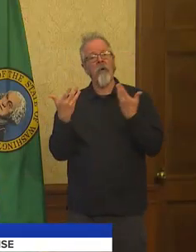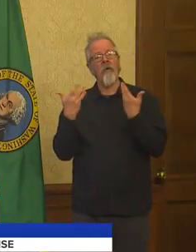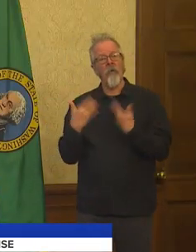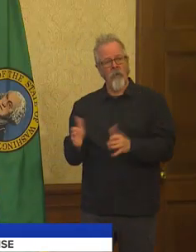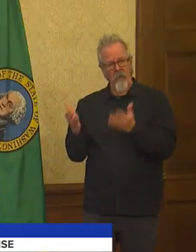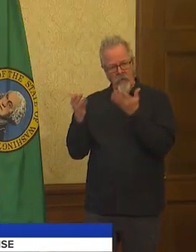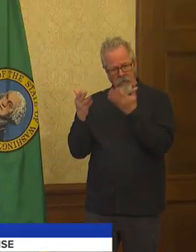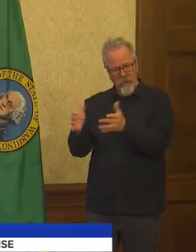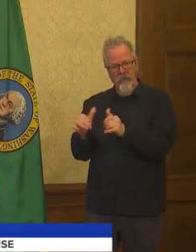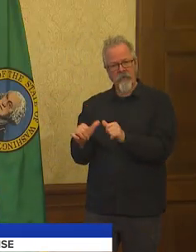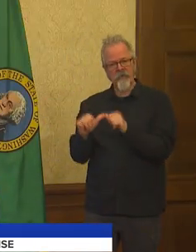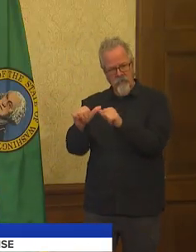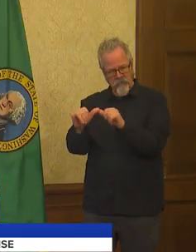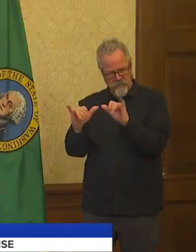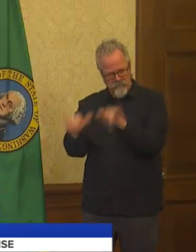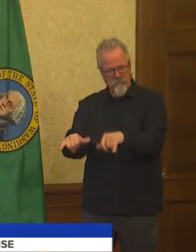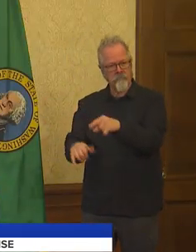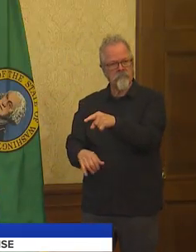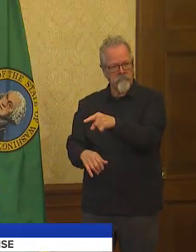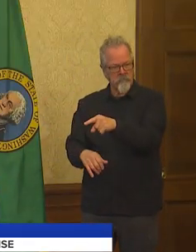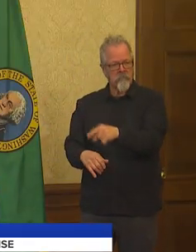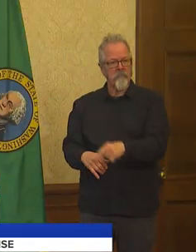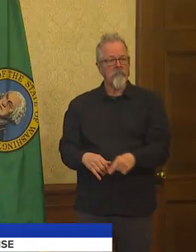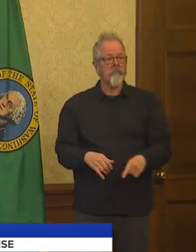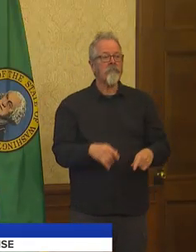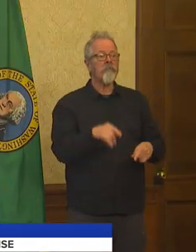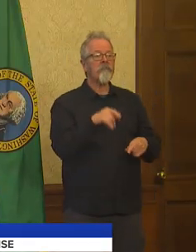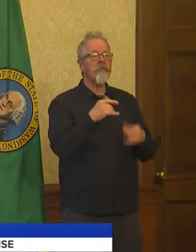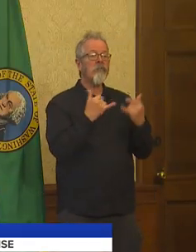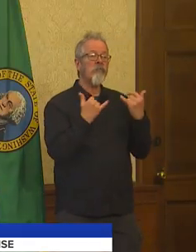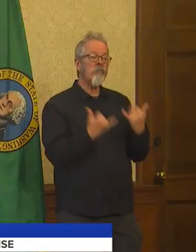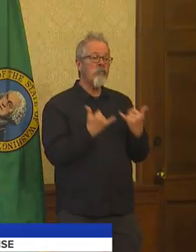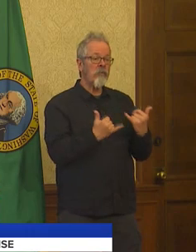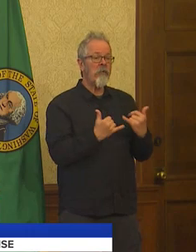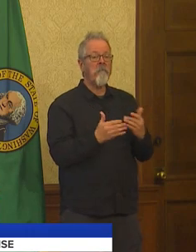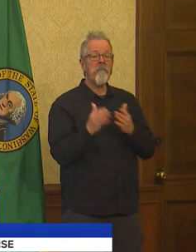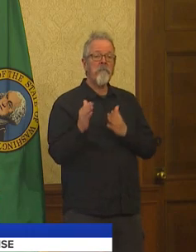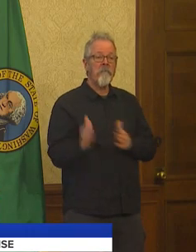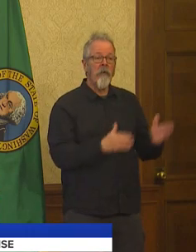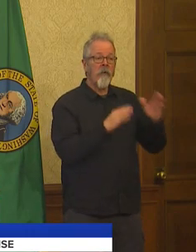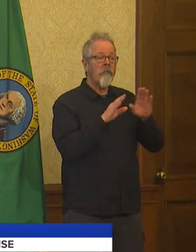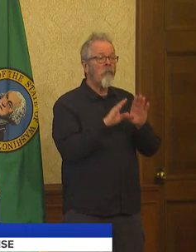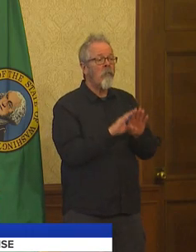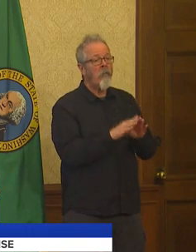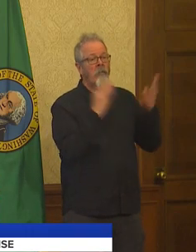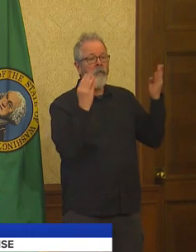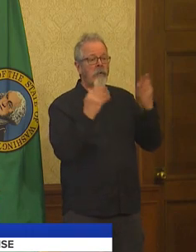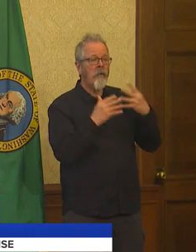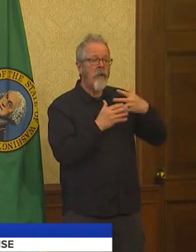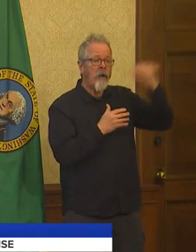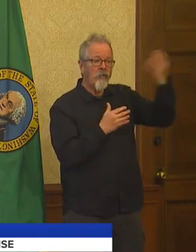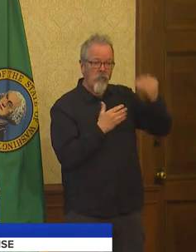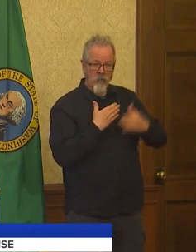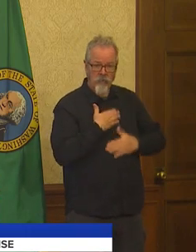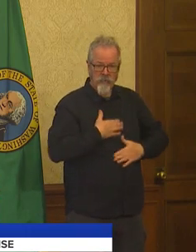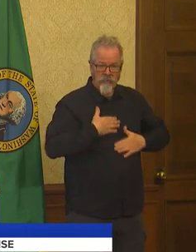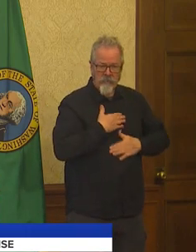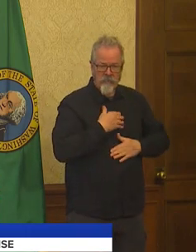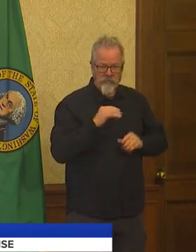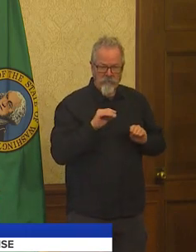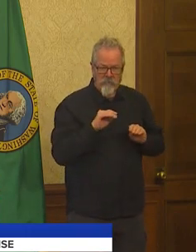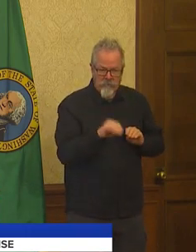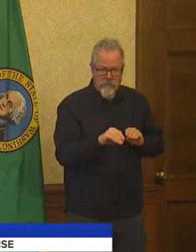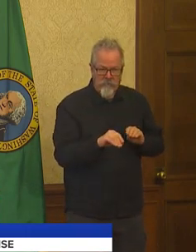today, and as time goes on, we intend to continue to turn that dial to open up our community. But that